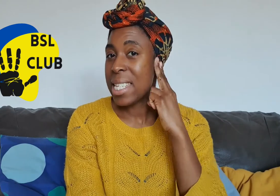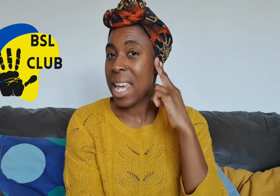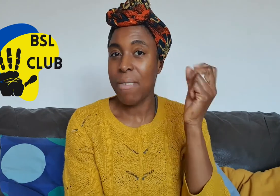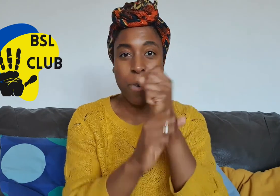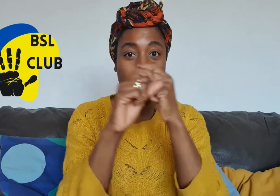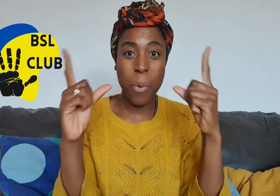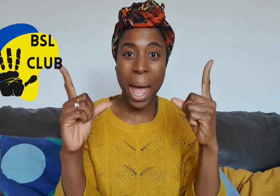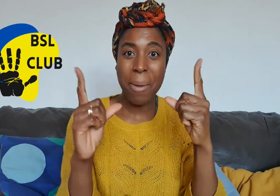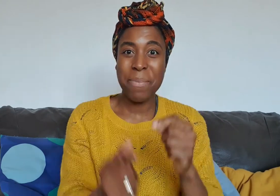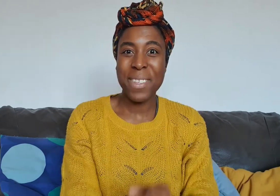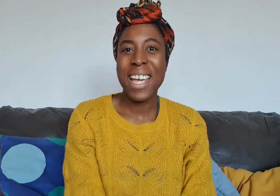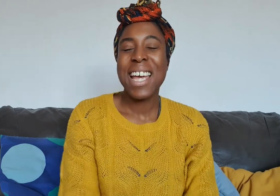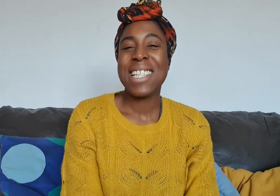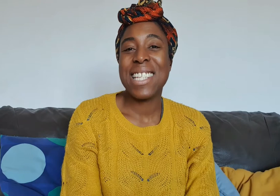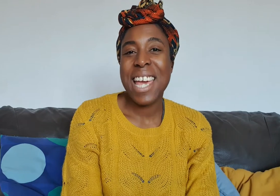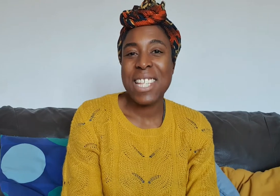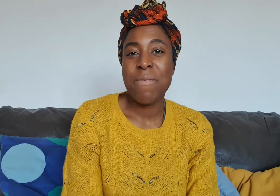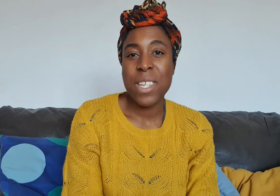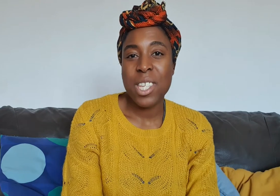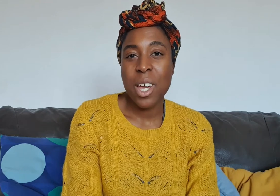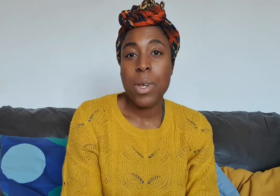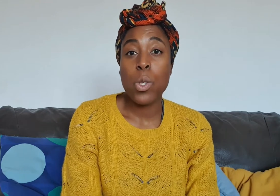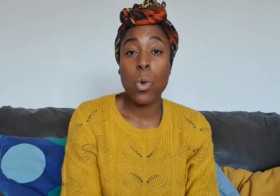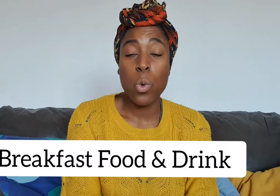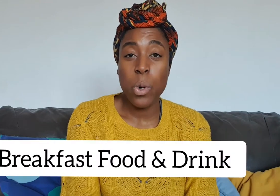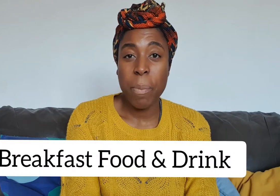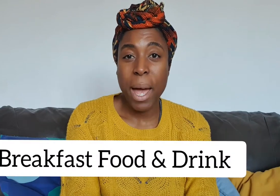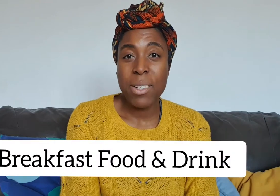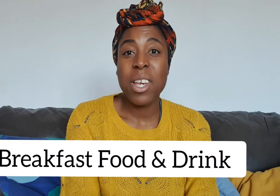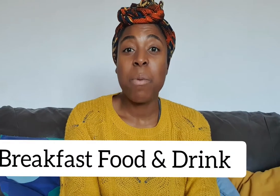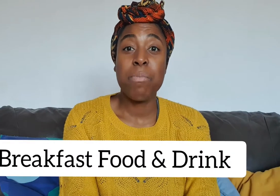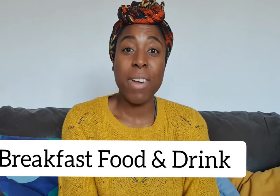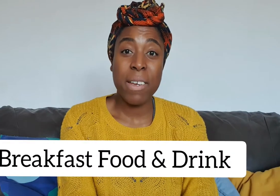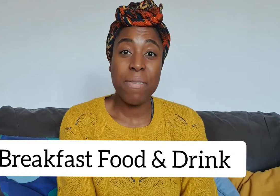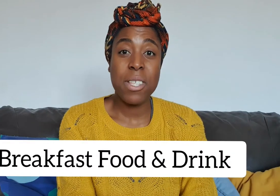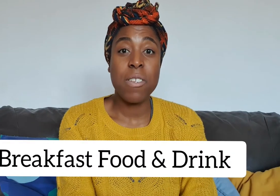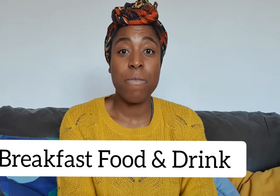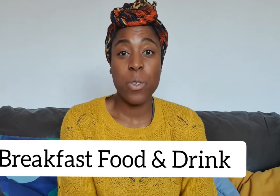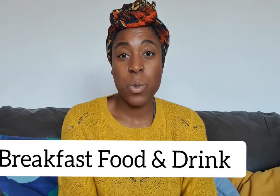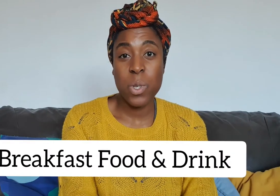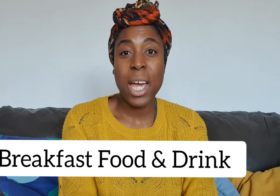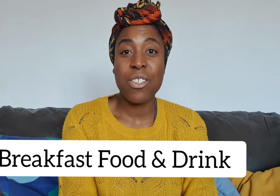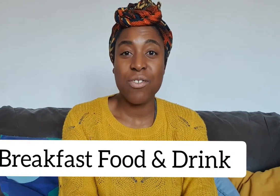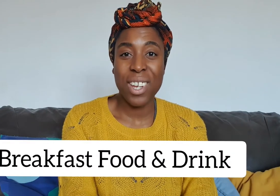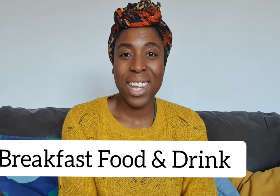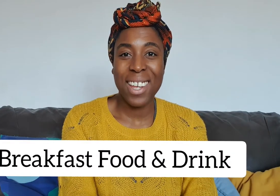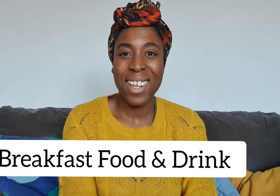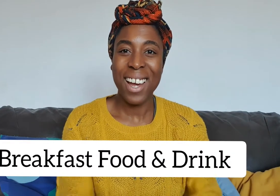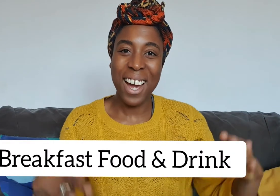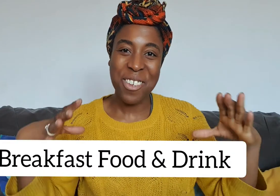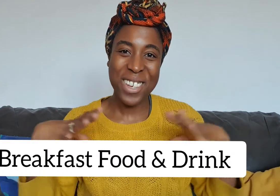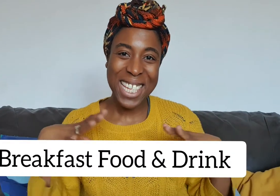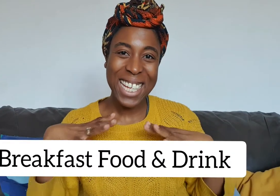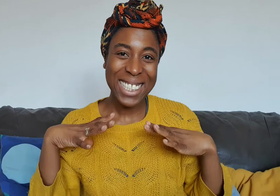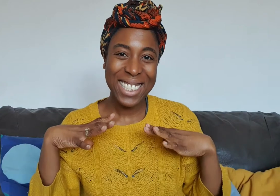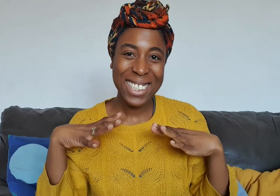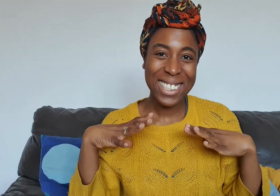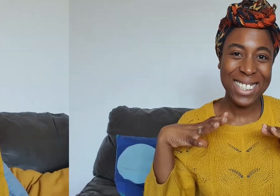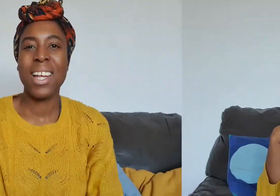deaf aware. Today's video is all about breakfast food and drink. Are you ready?